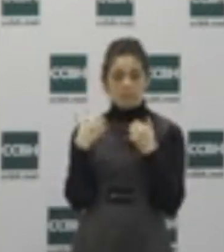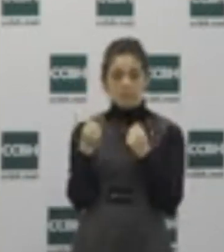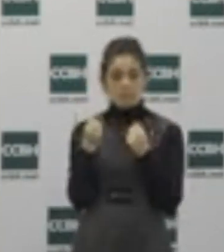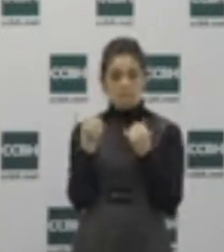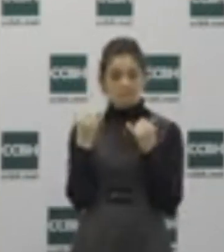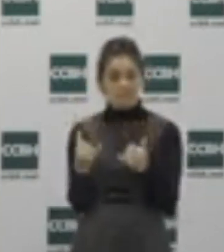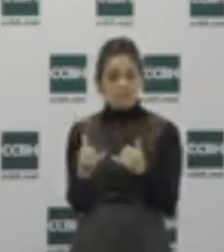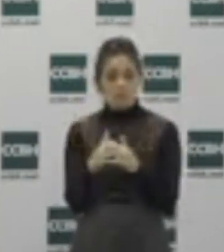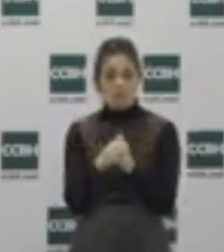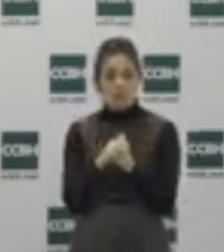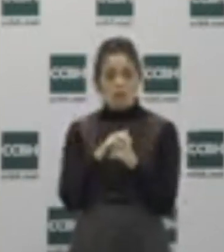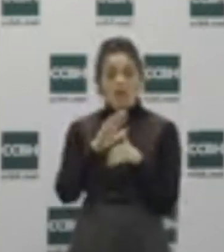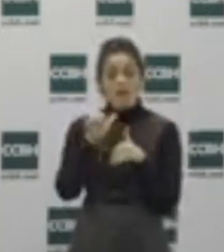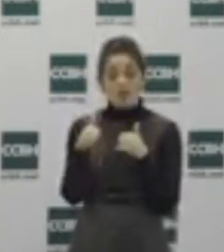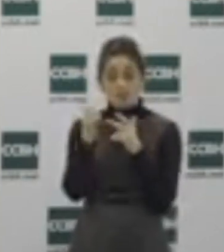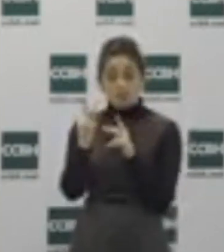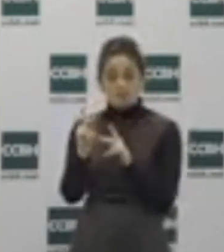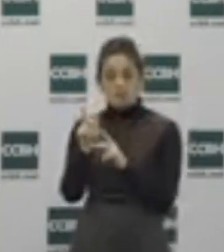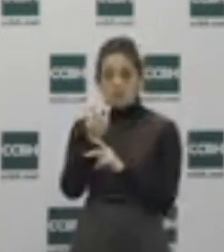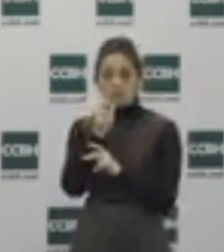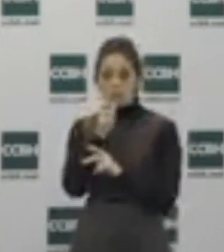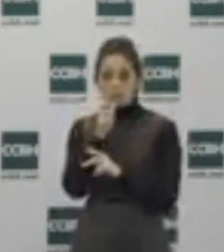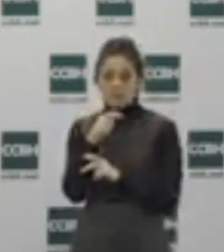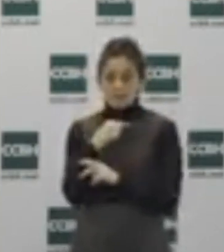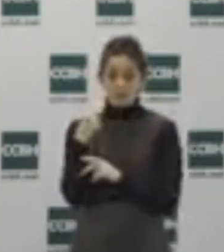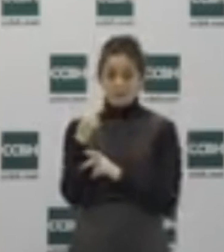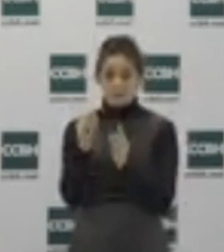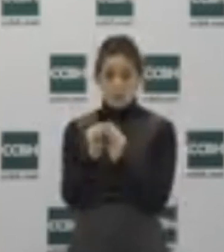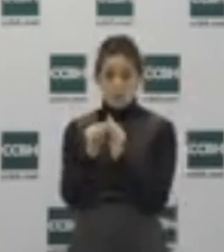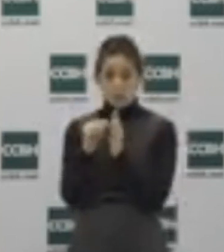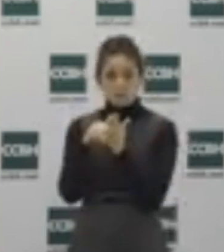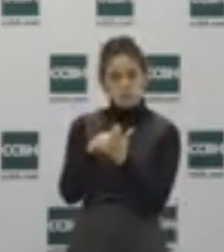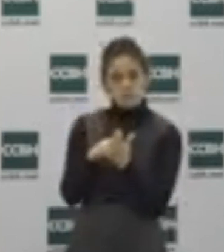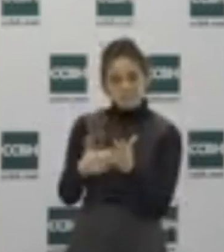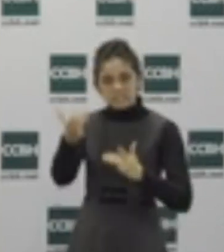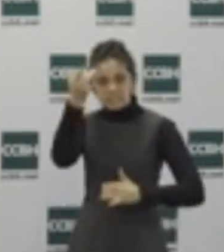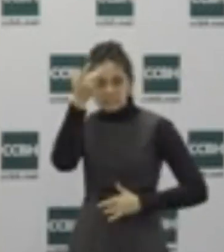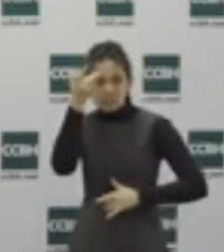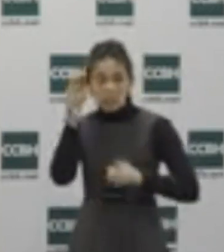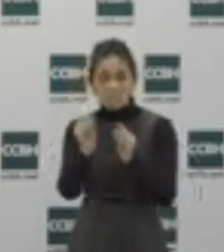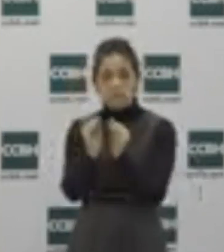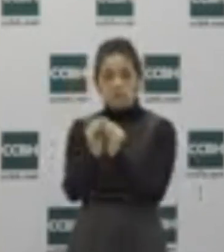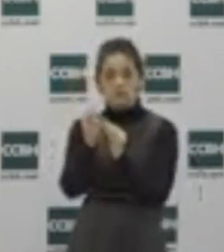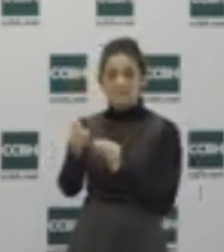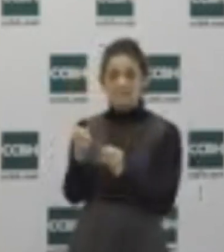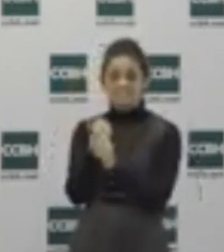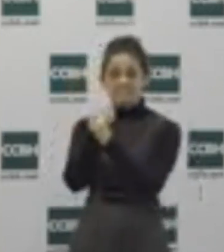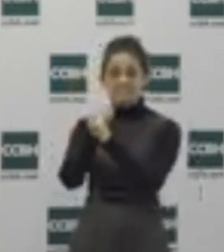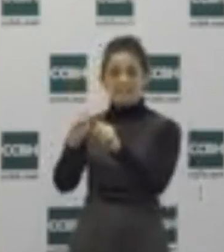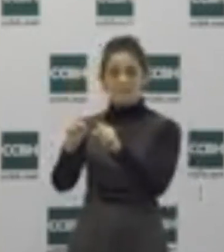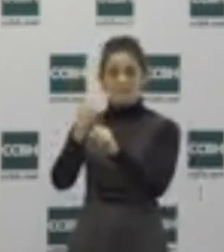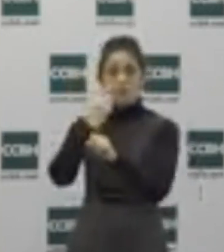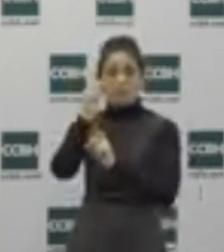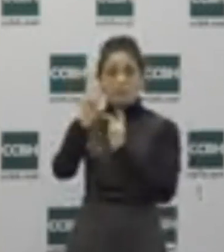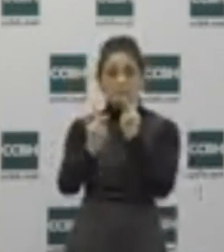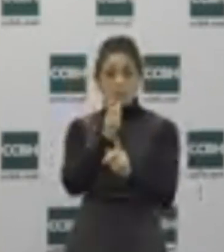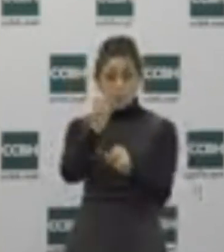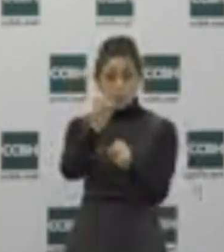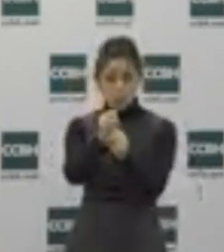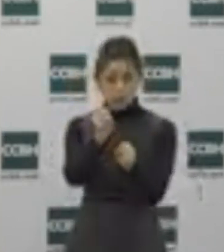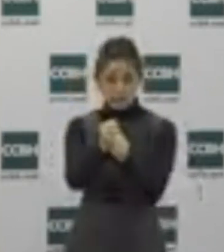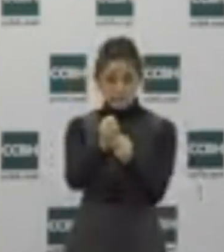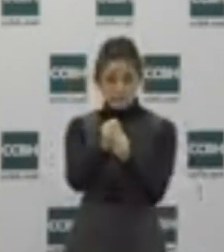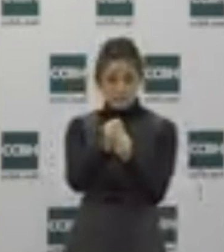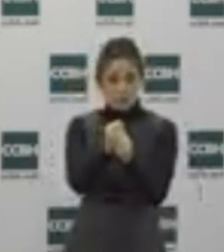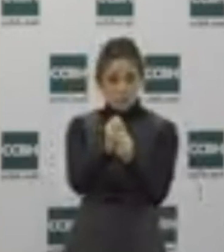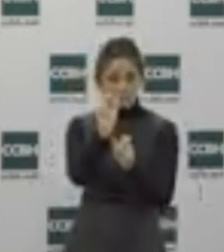and to protect those who are most vulnerable and at risk. We have to save our resources that people on the front line people